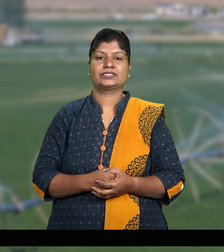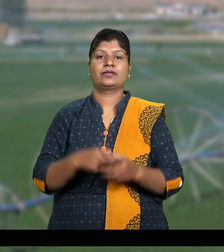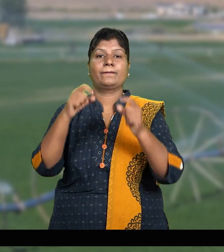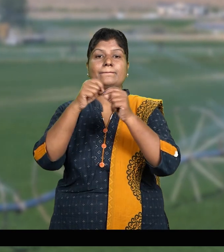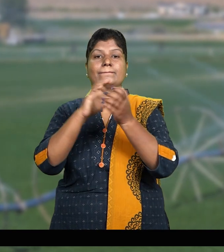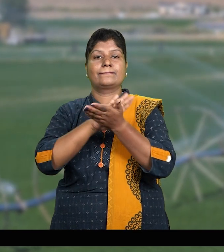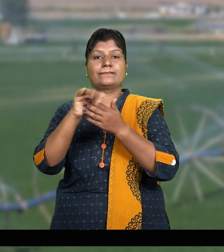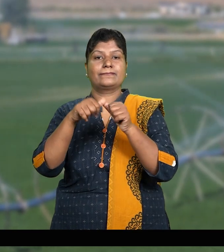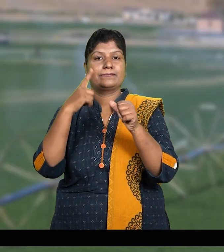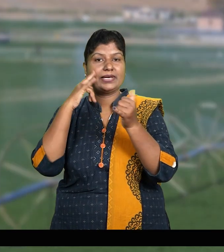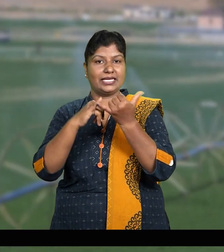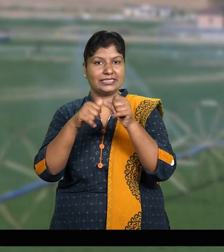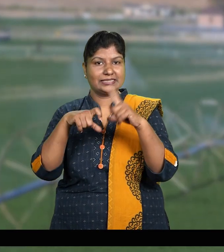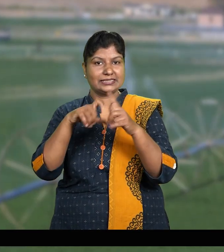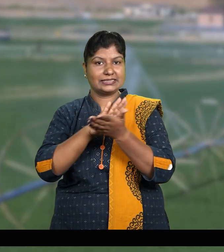Baisakhi,